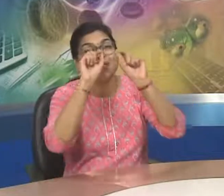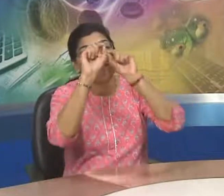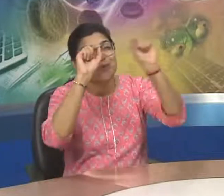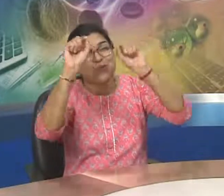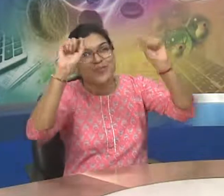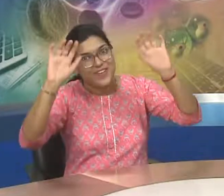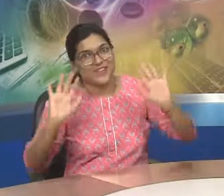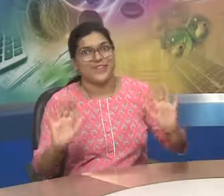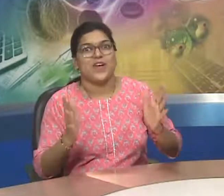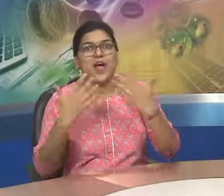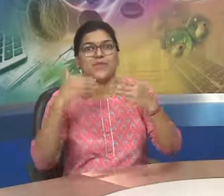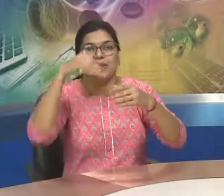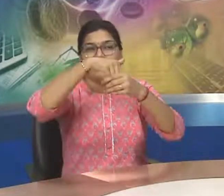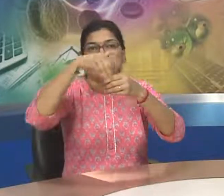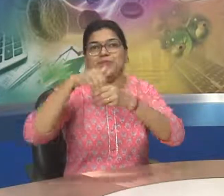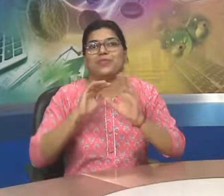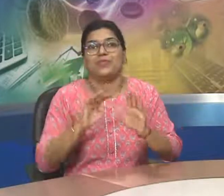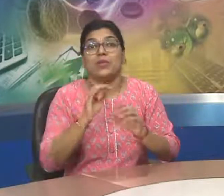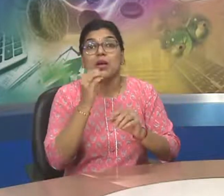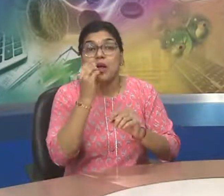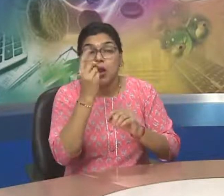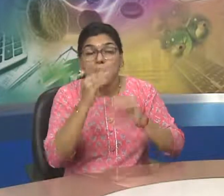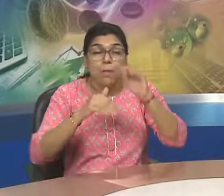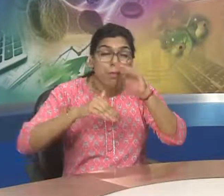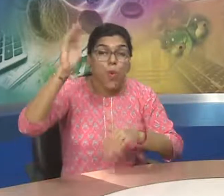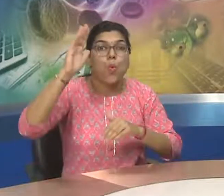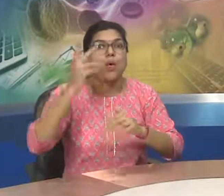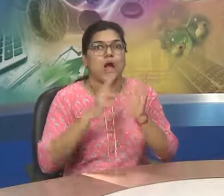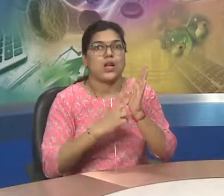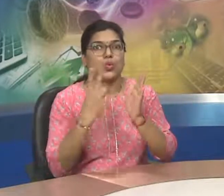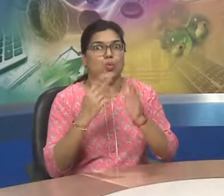atmosphere accessible for all living organisms.